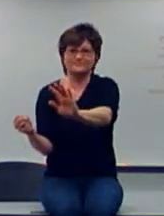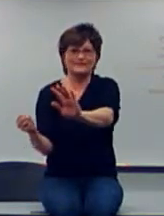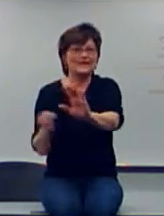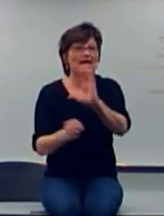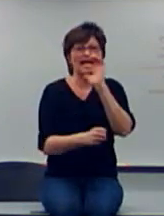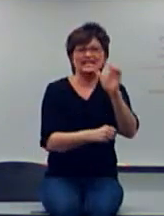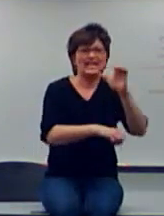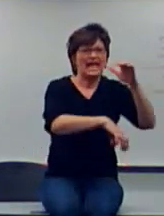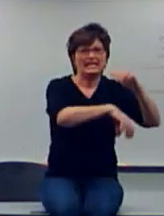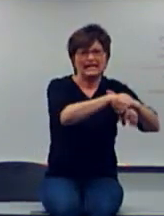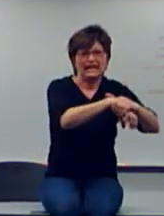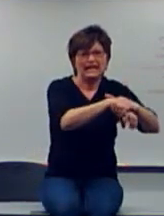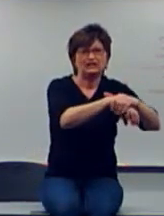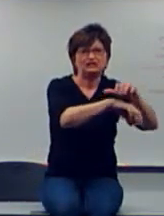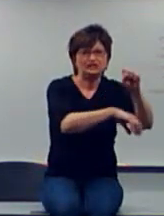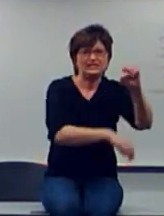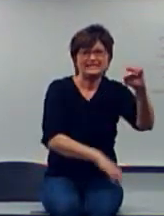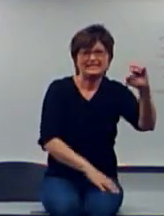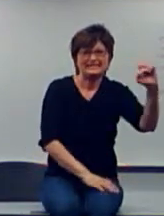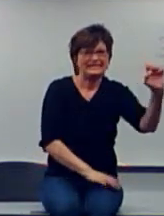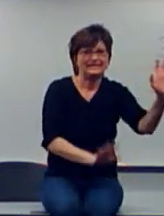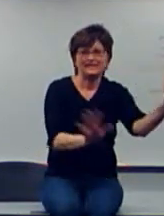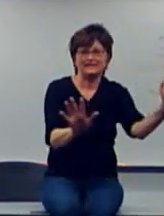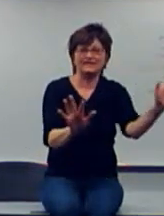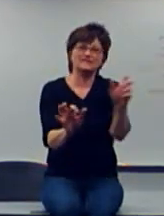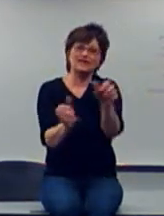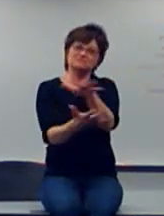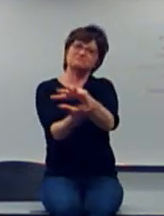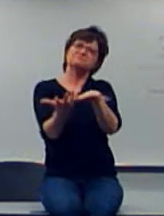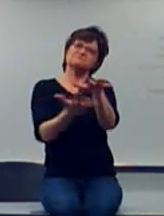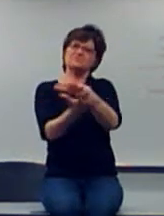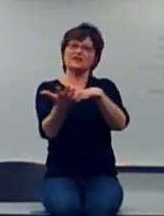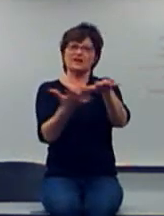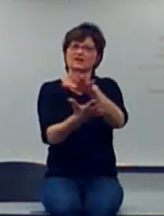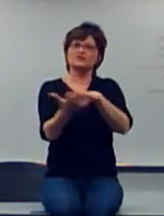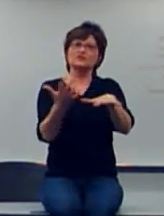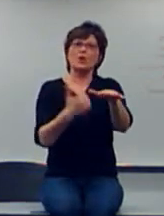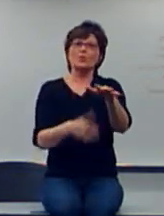ASL. It's not completely English either. It's a good mixture.